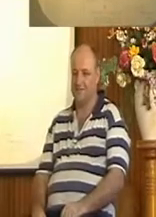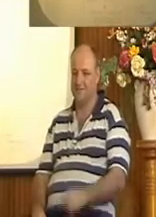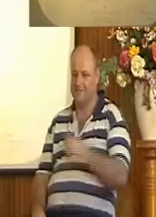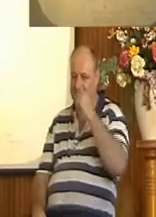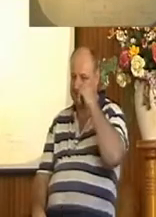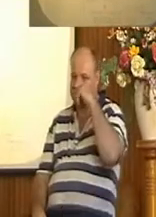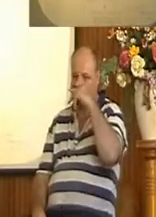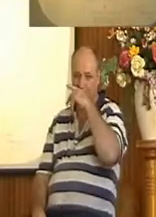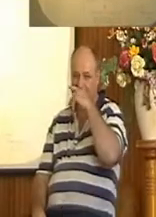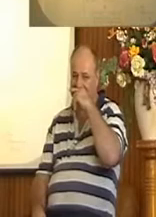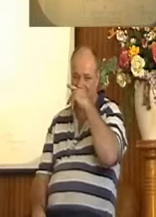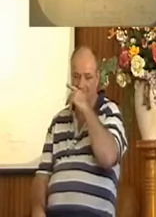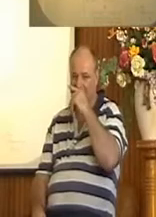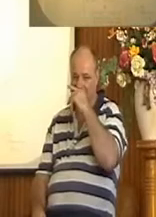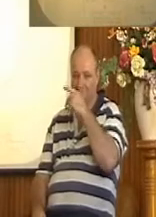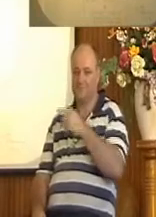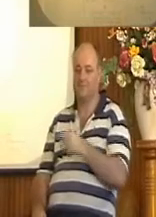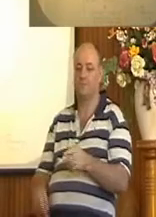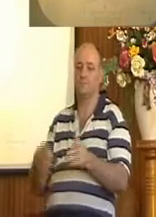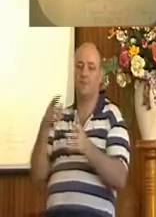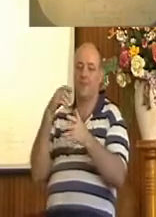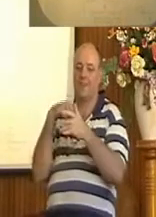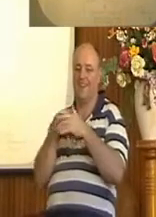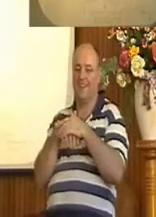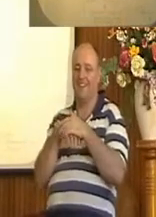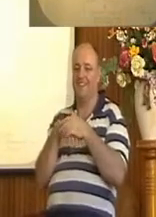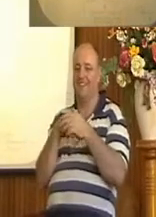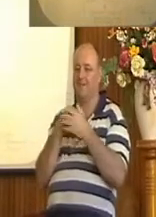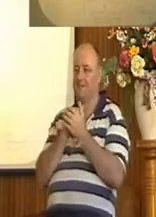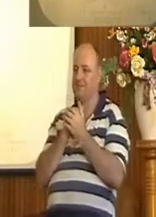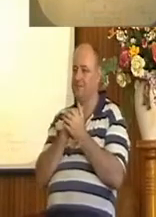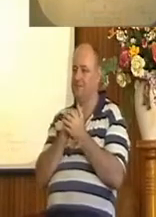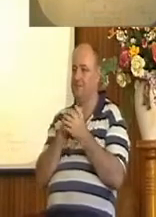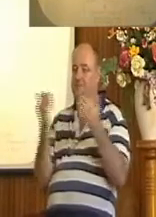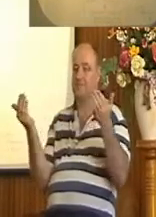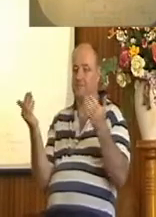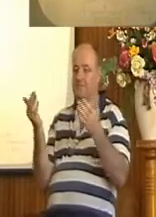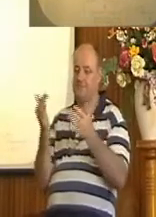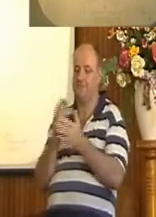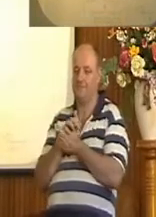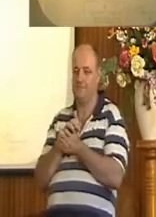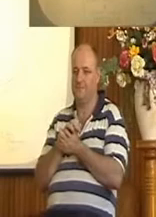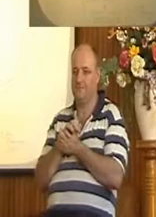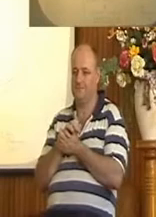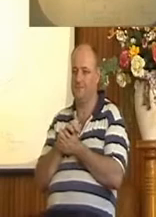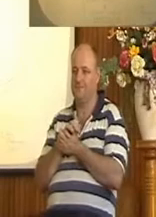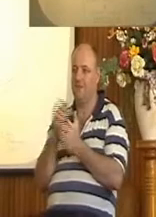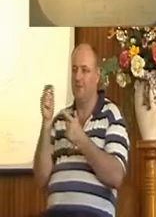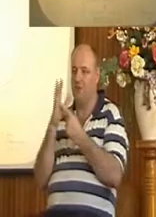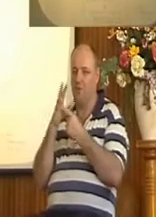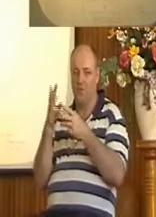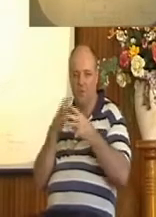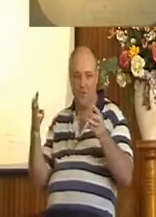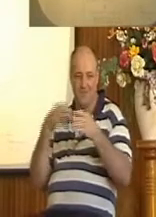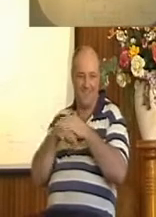in 1616. The main point is that the important words on that